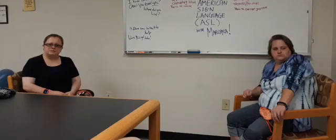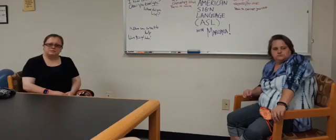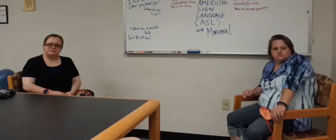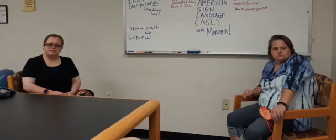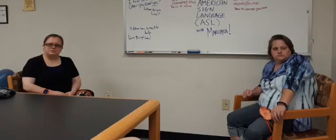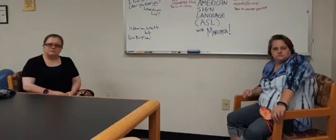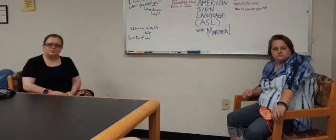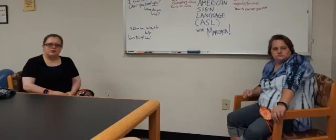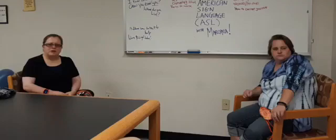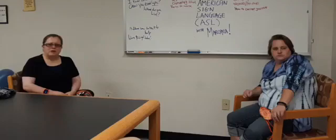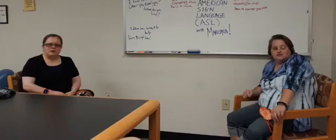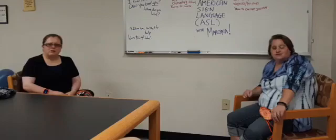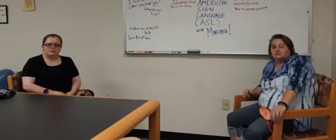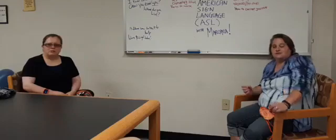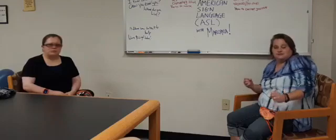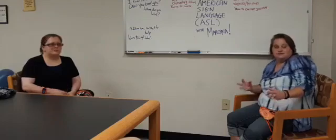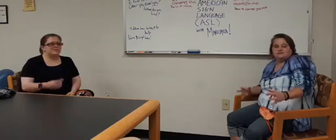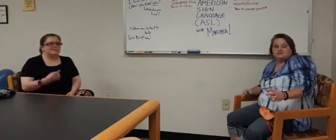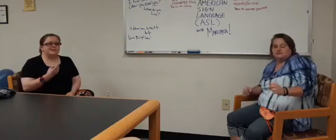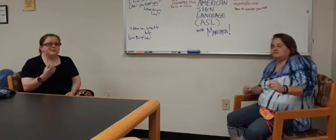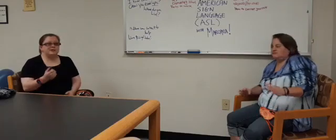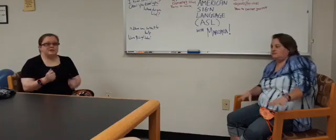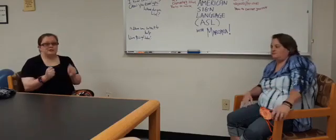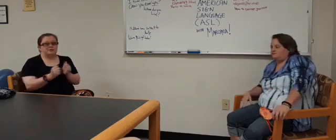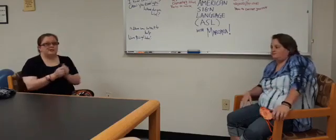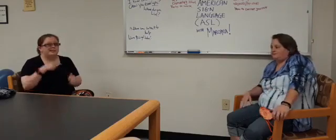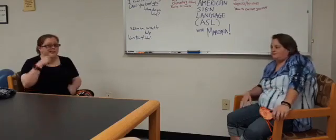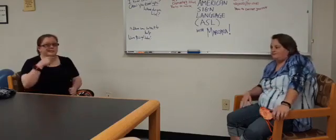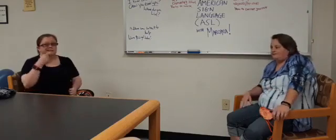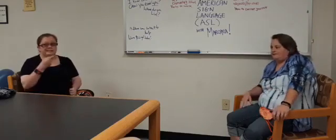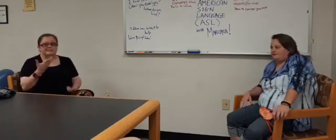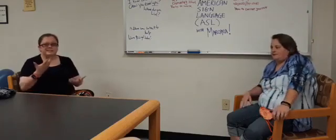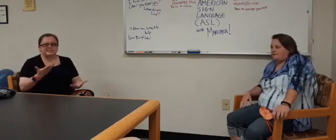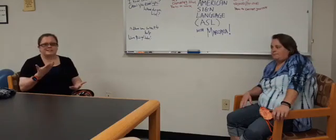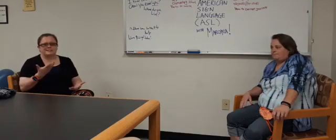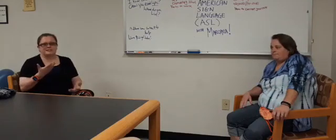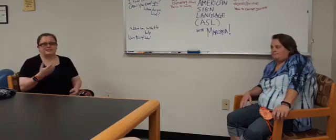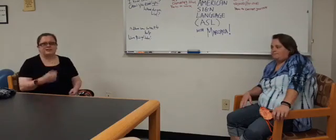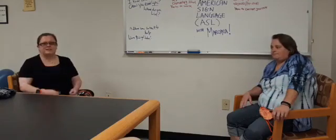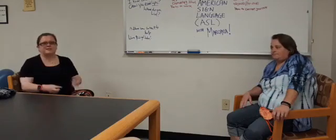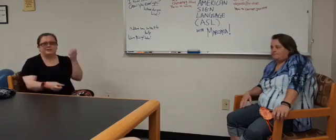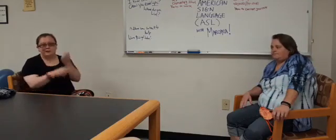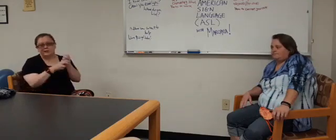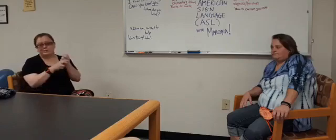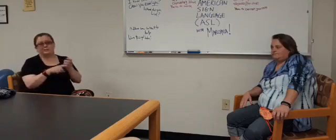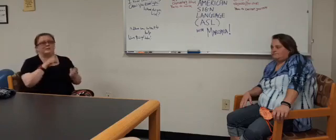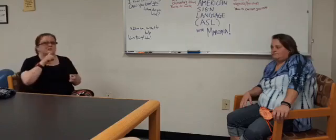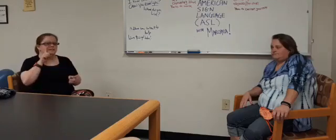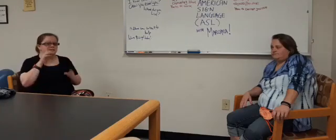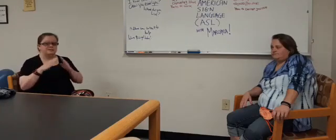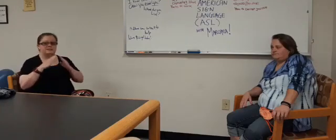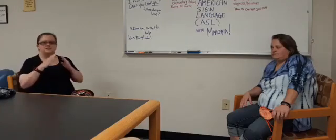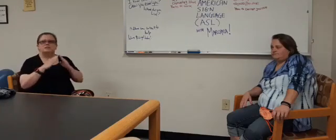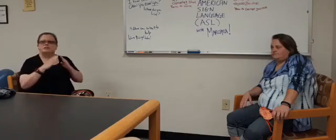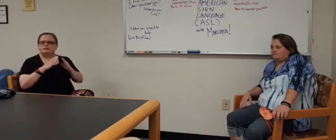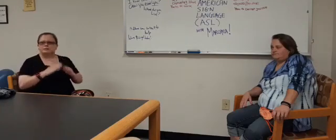phones. Oh, that's... Or something with hearing, and that's the hardest part about the deaf community